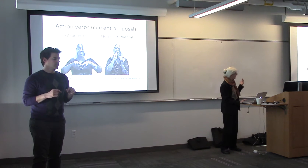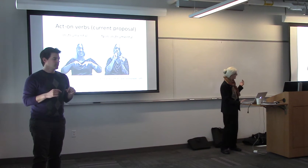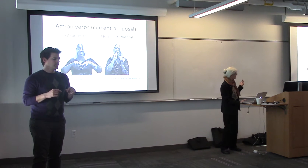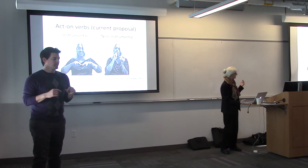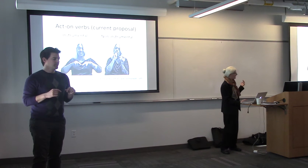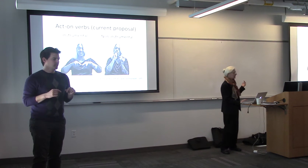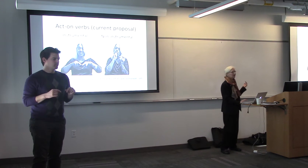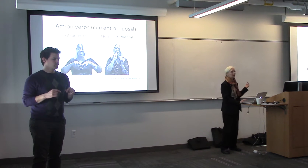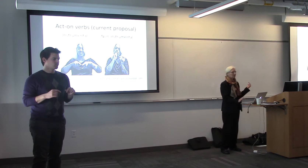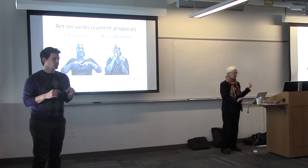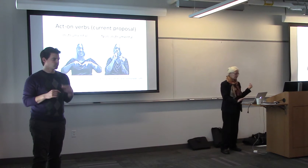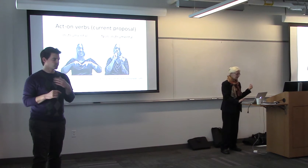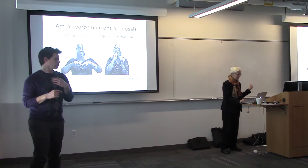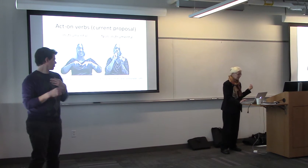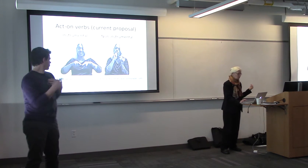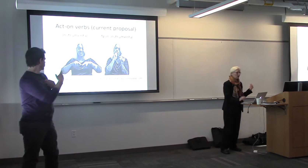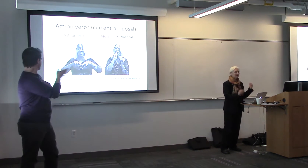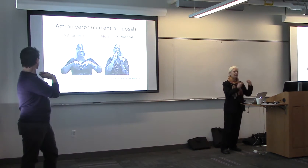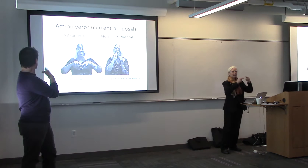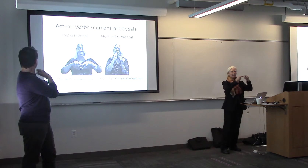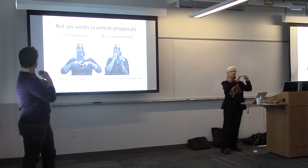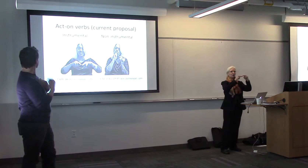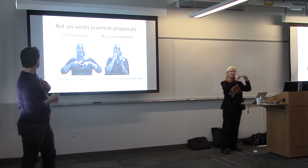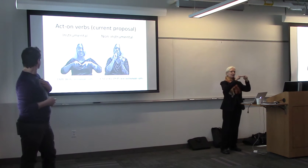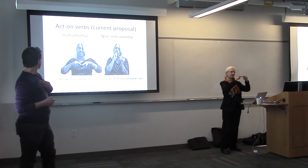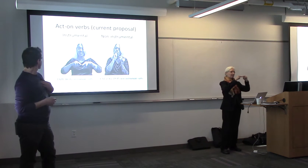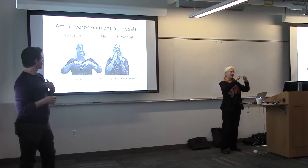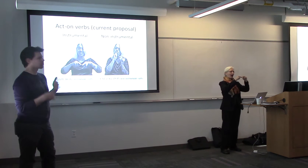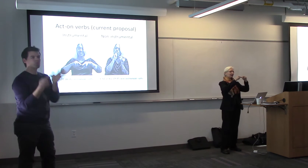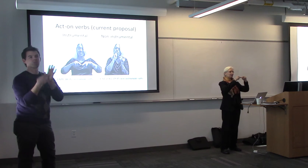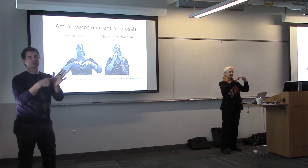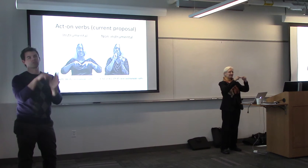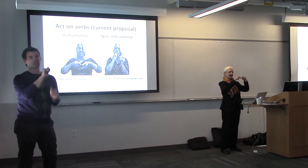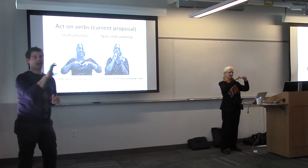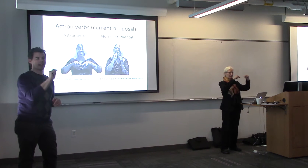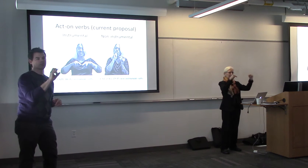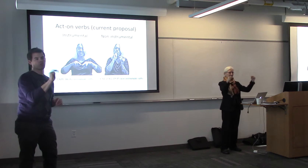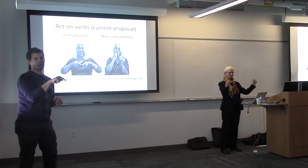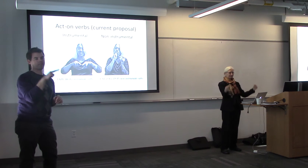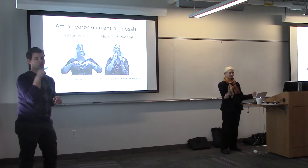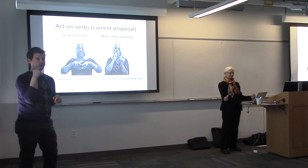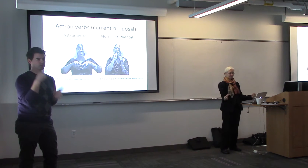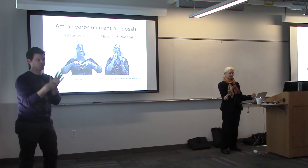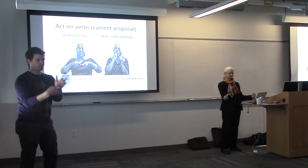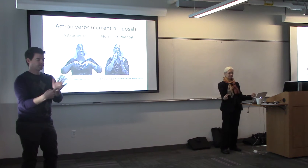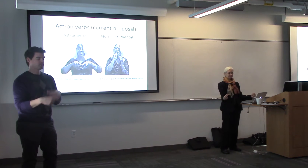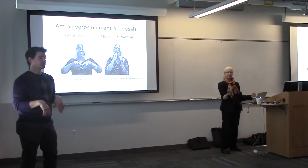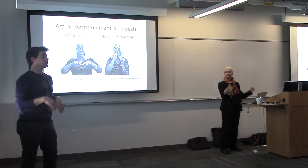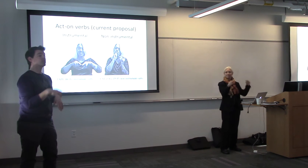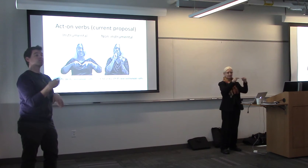on the left-hand side, you see someone closing a box with tape.